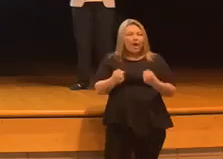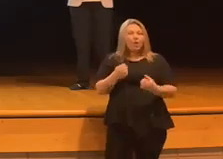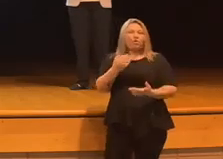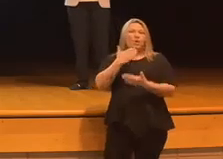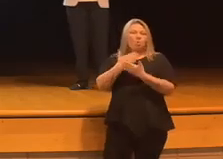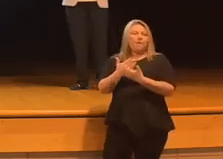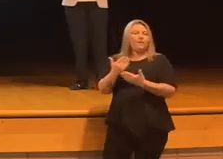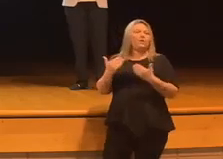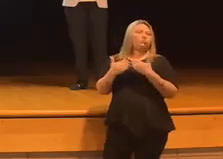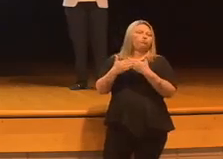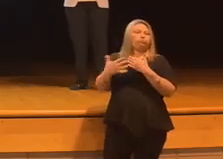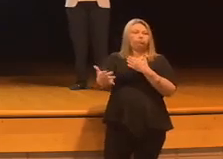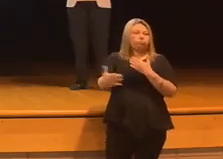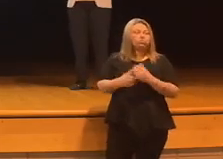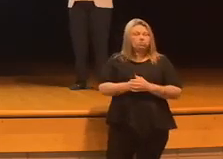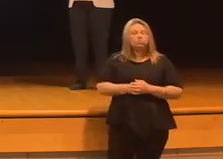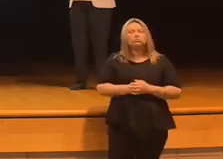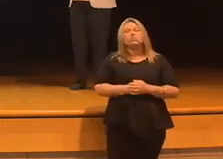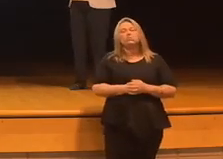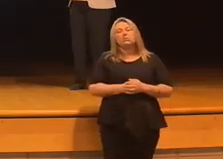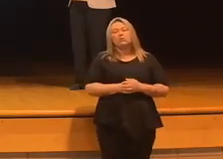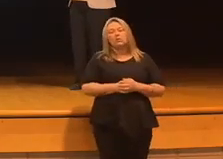around.